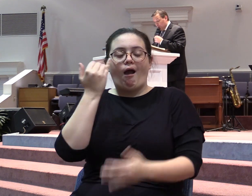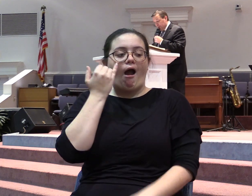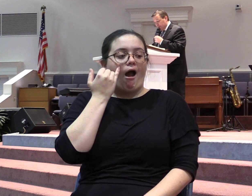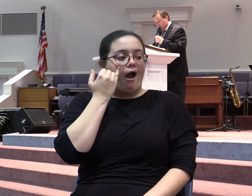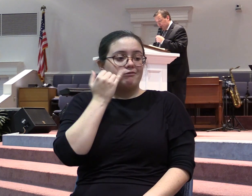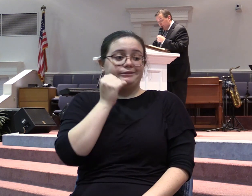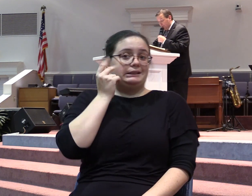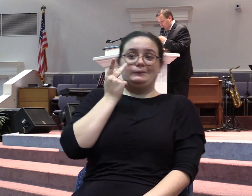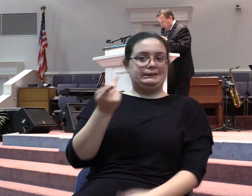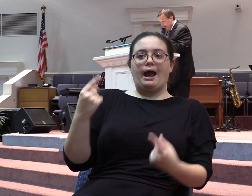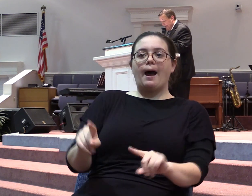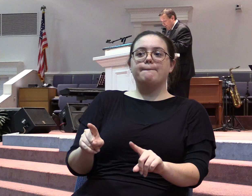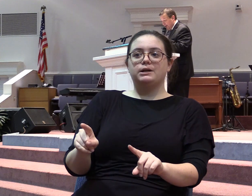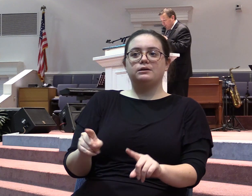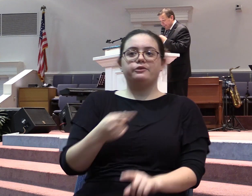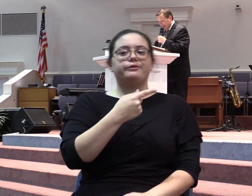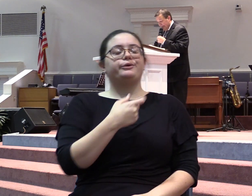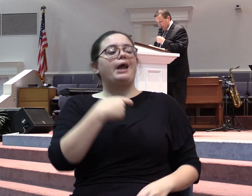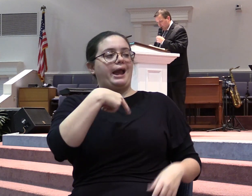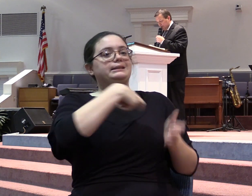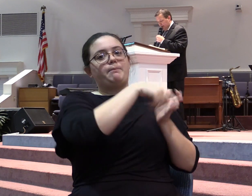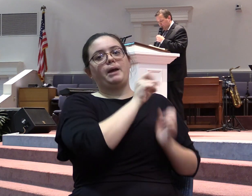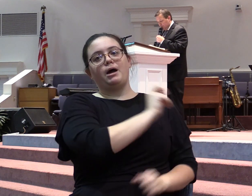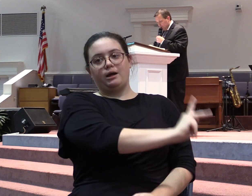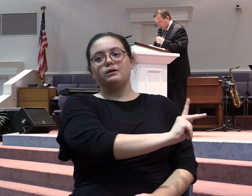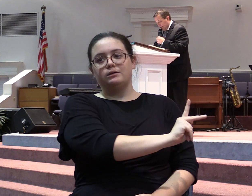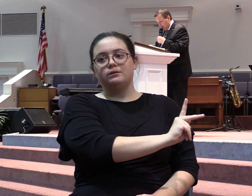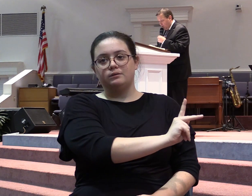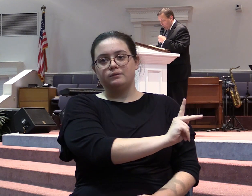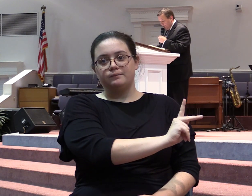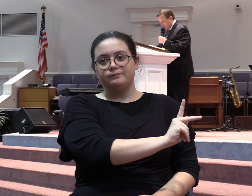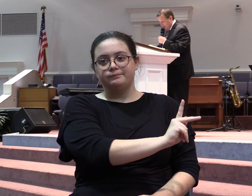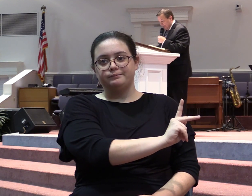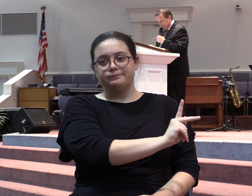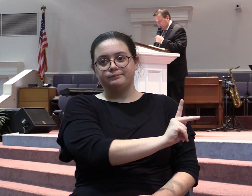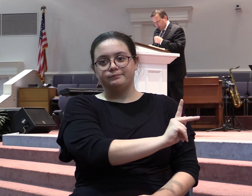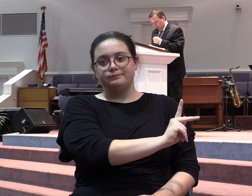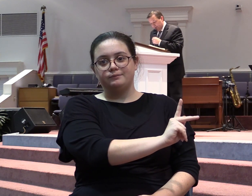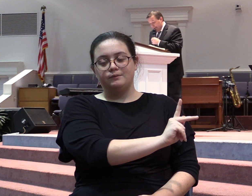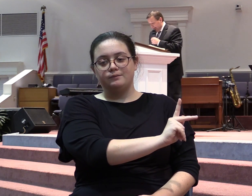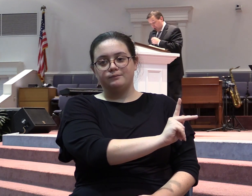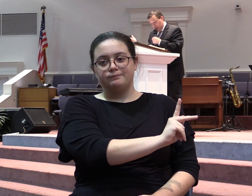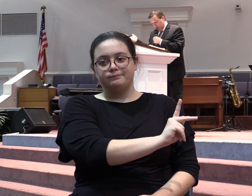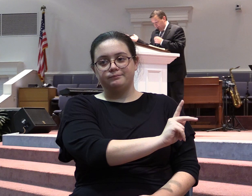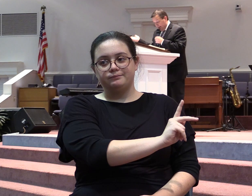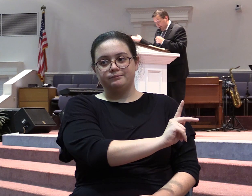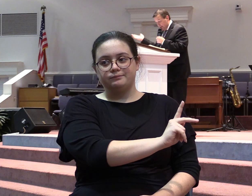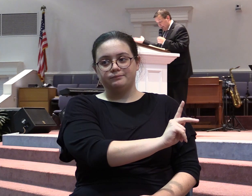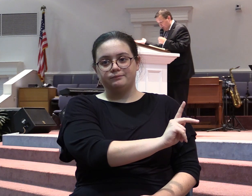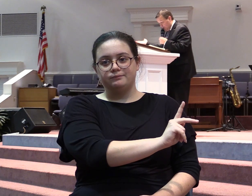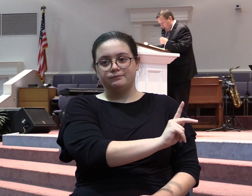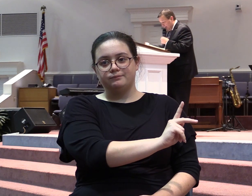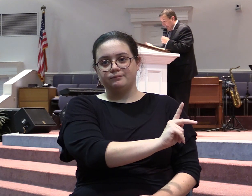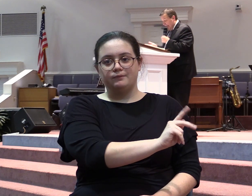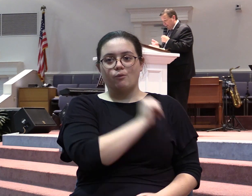of the Lord be between them both that he hath not put his hand unto his neighbor's goods, and the owner of it shall accept thereof, and he shall not make